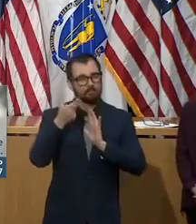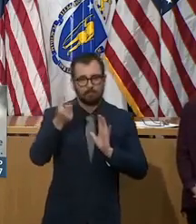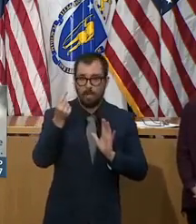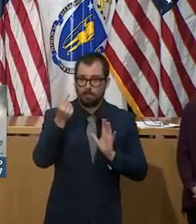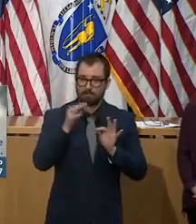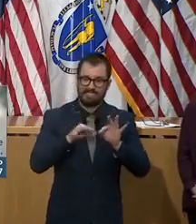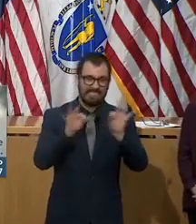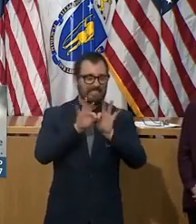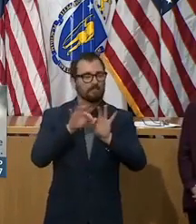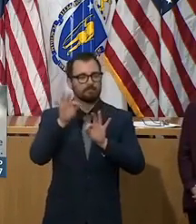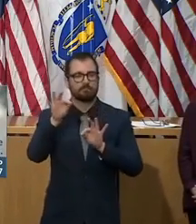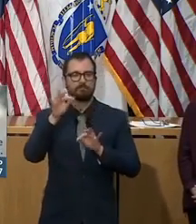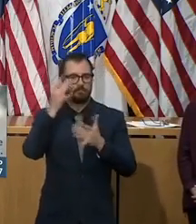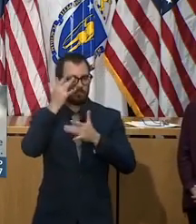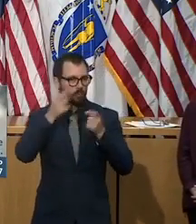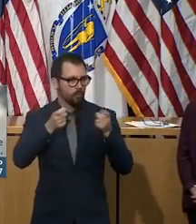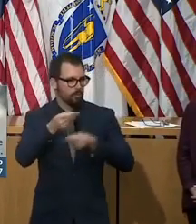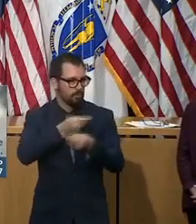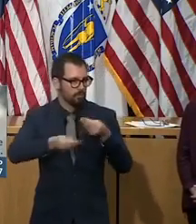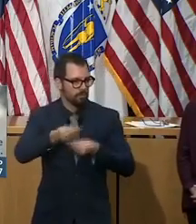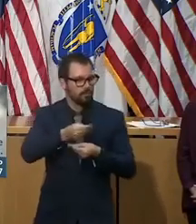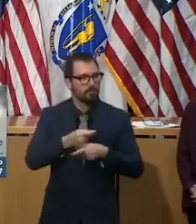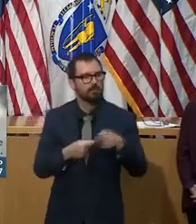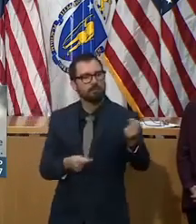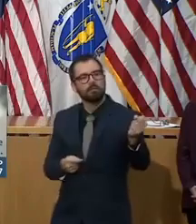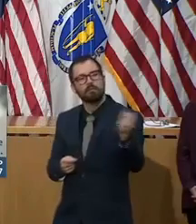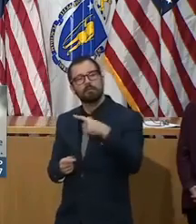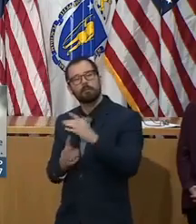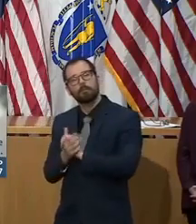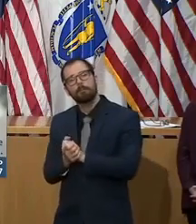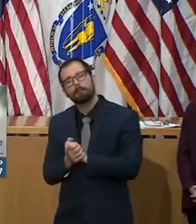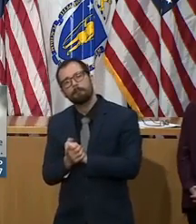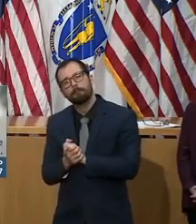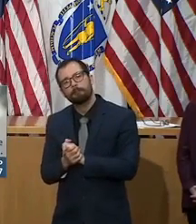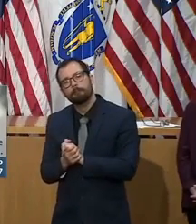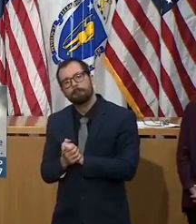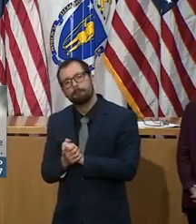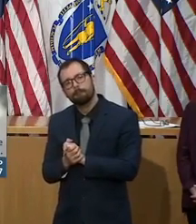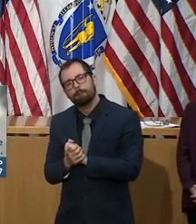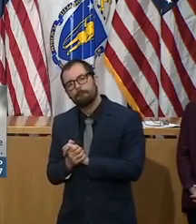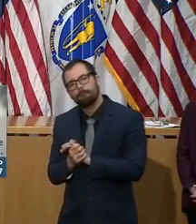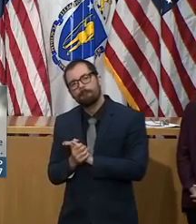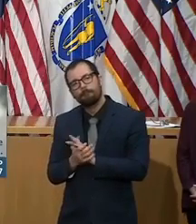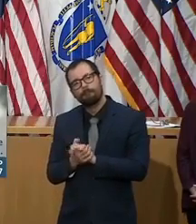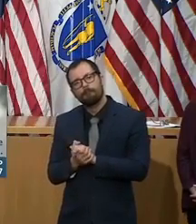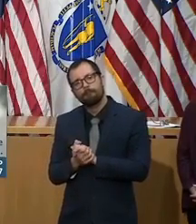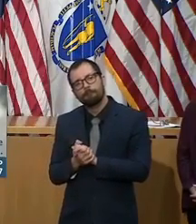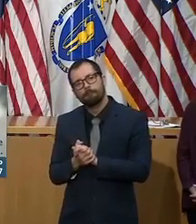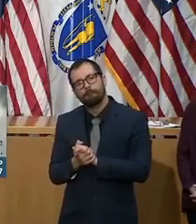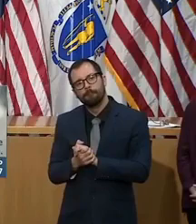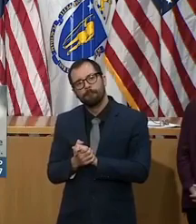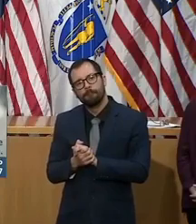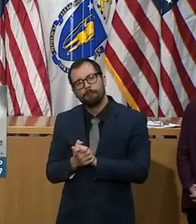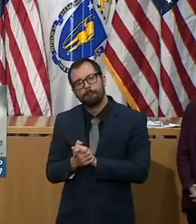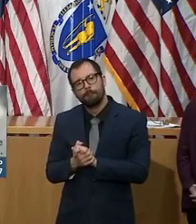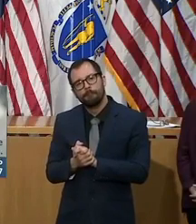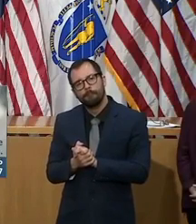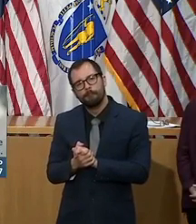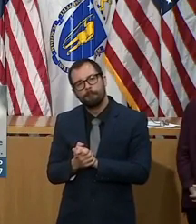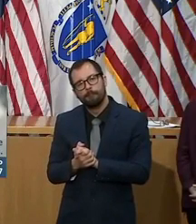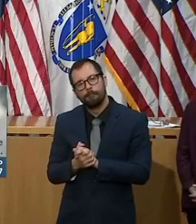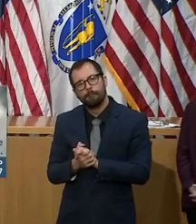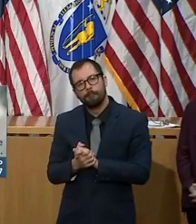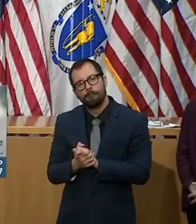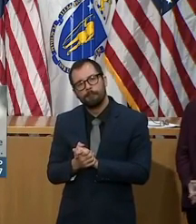I appreciate the fact that you're going with the data and doing this extension. Seems logical, but a week ago you could have looked at time was